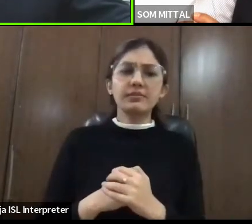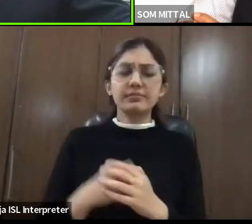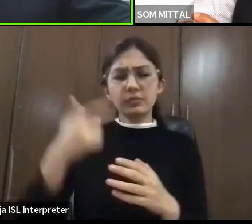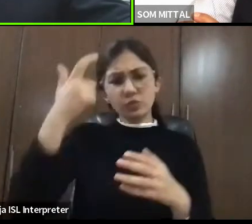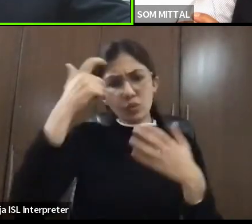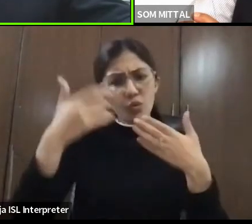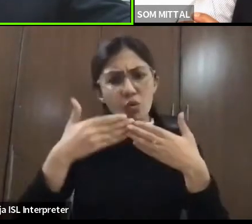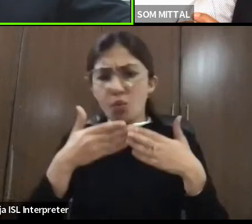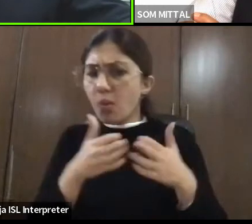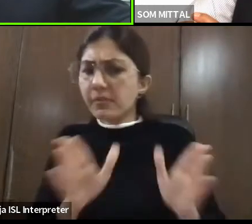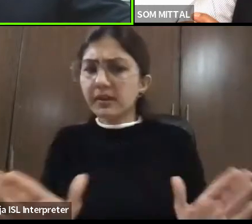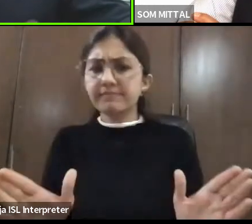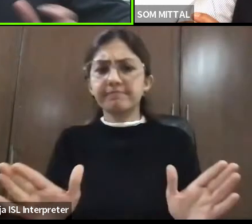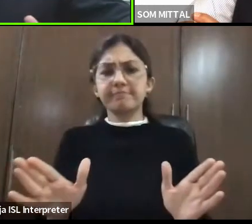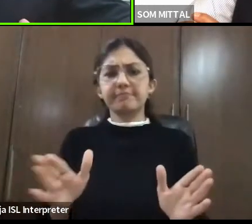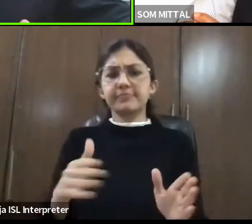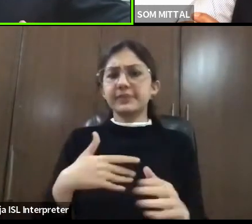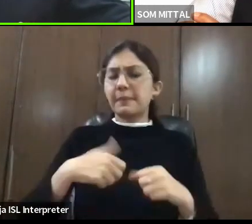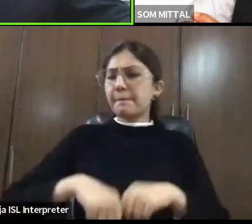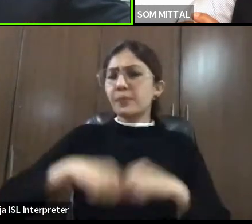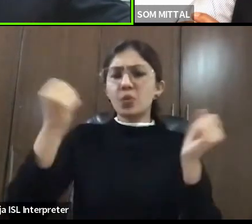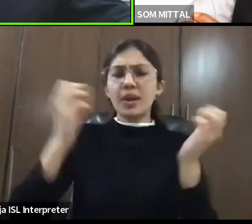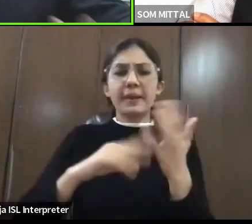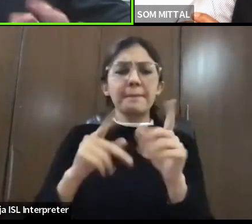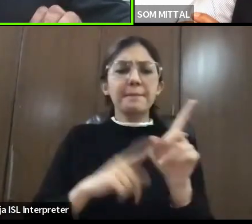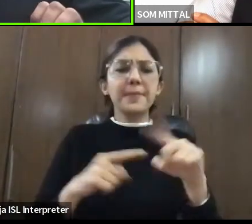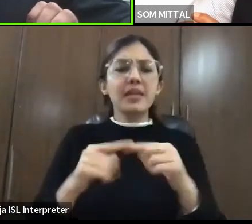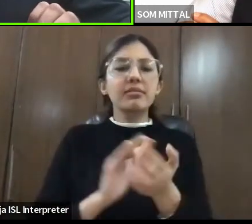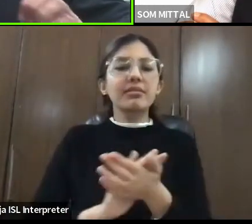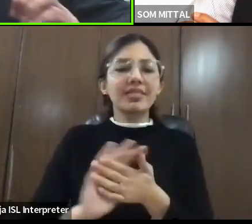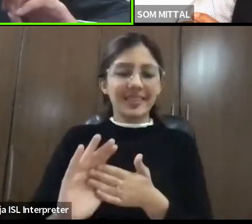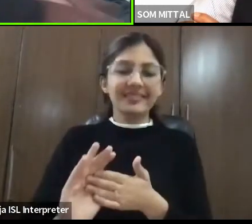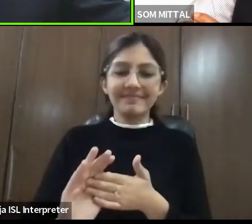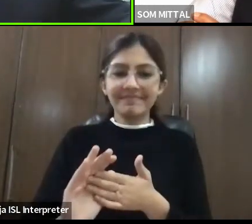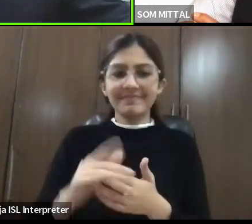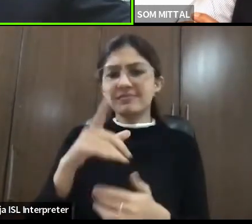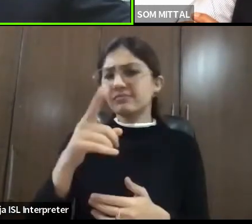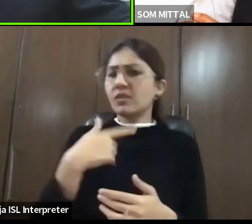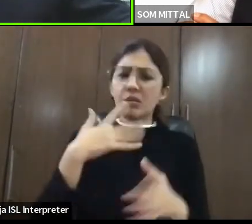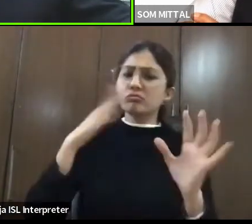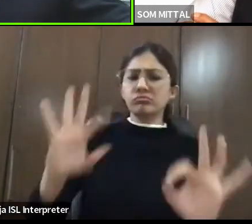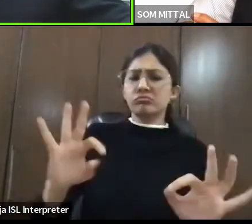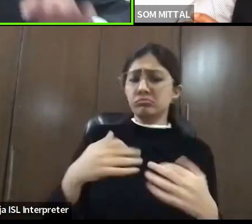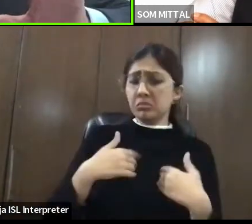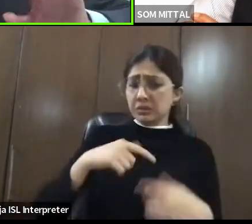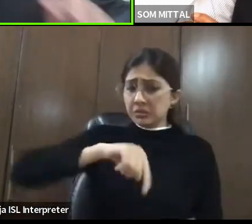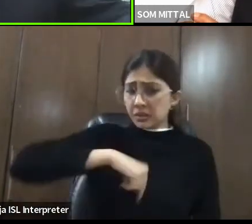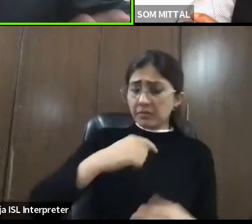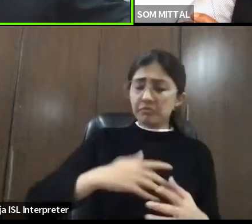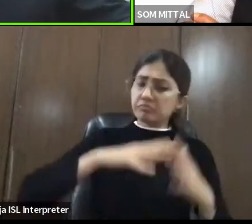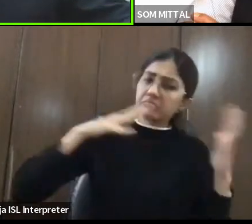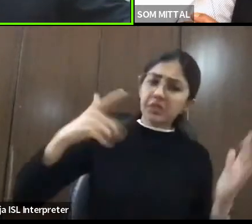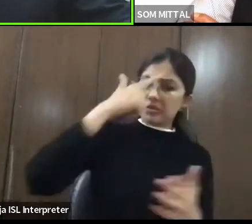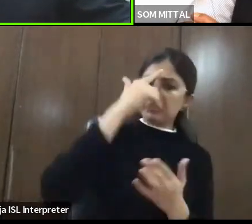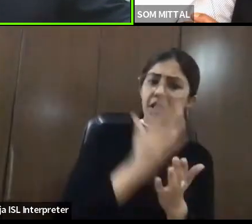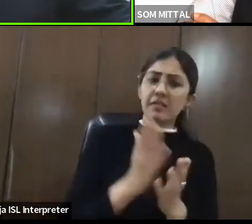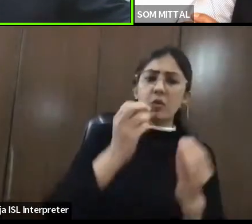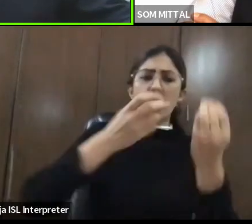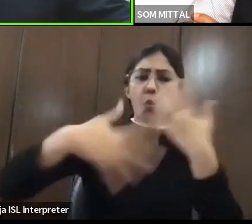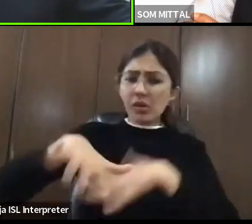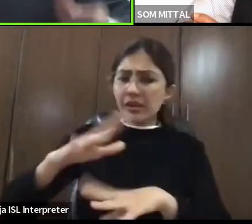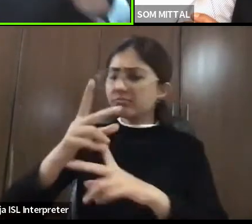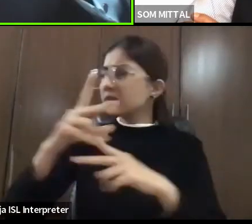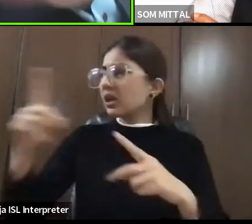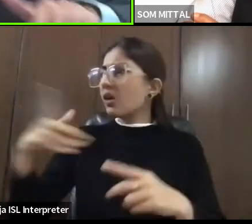openly address and break myths. I'm a big believer, Som, generally in organization life, to address the elephants in the